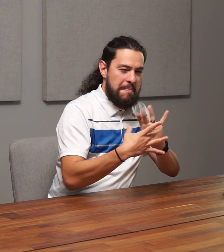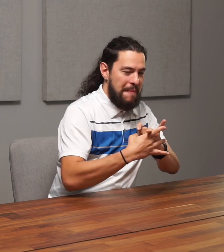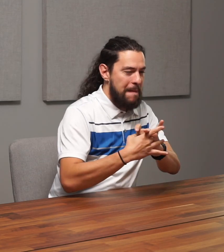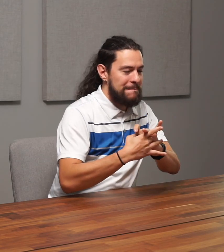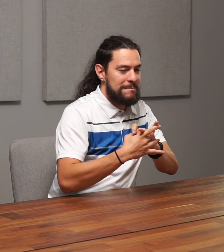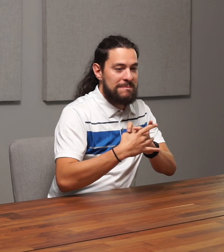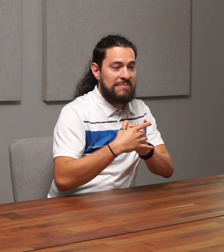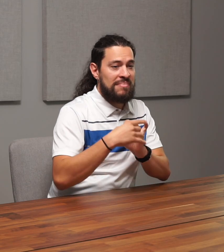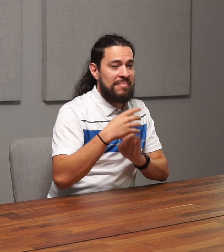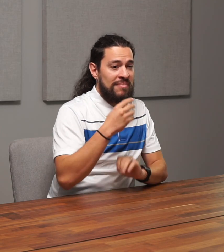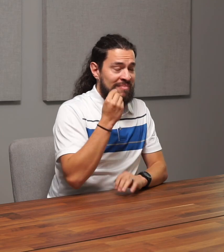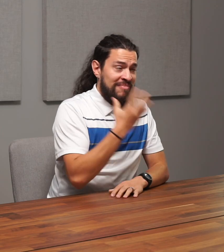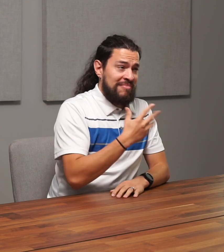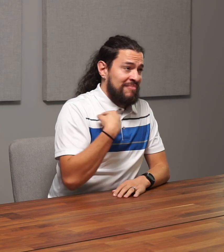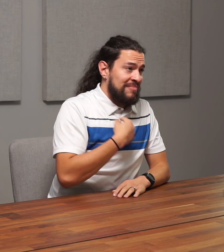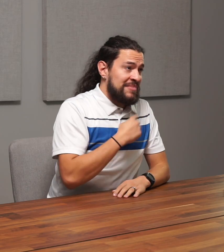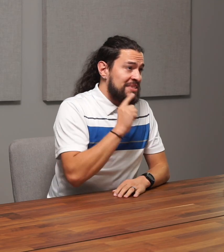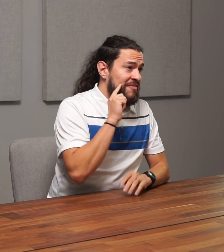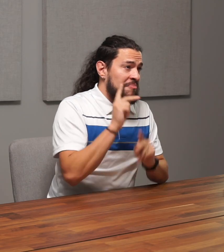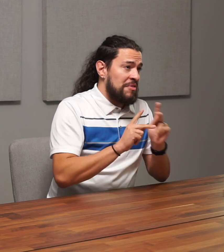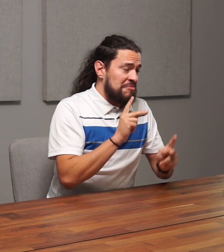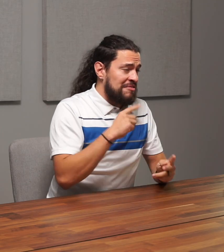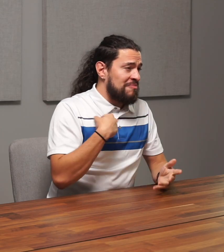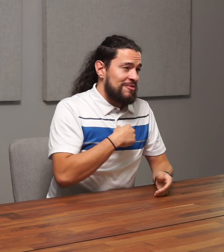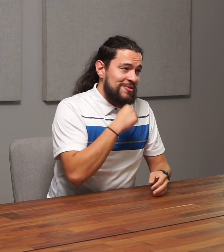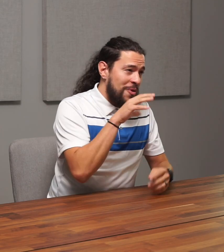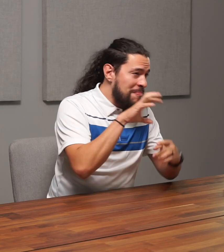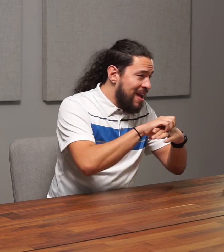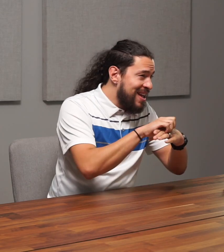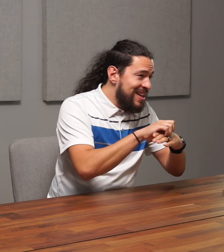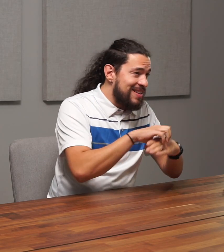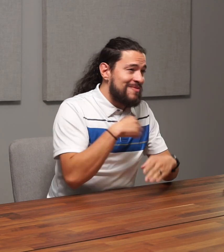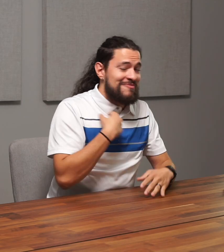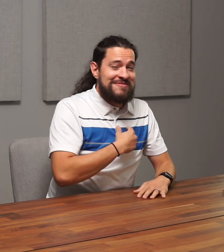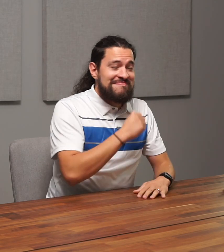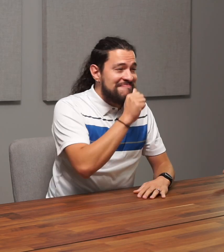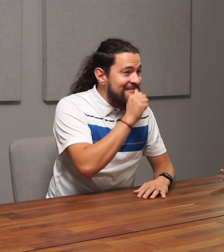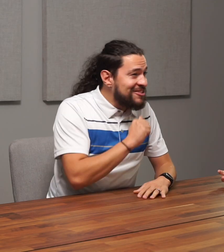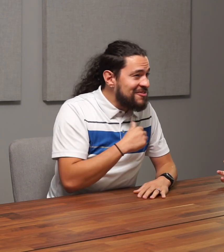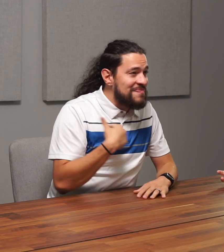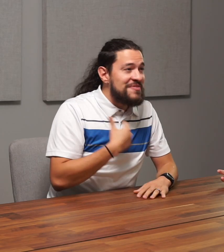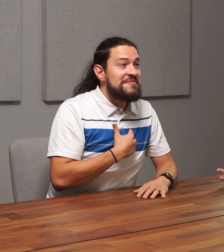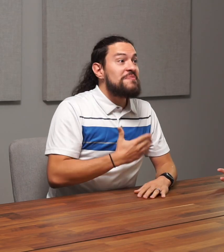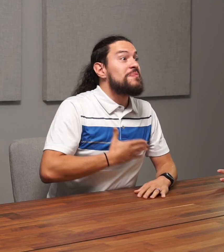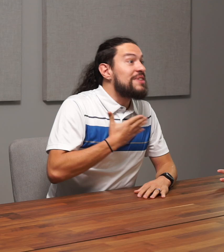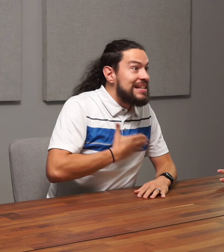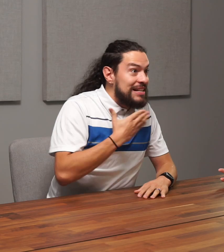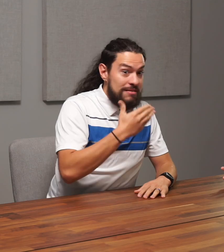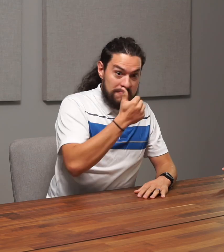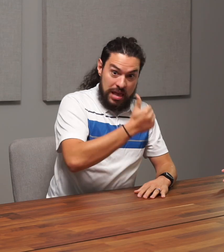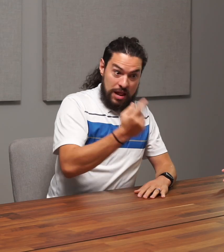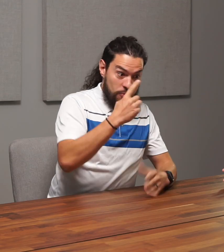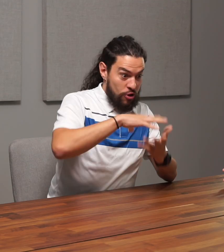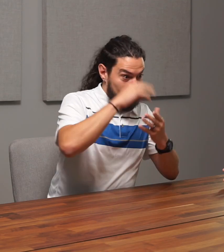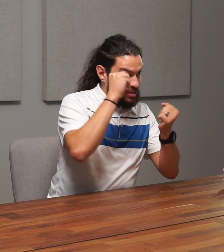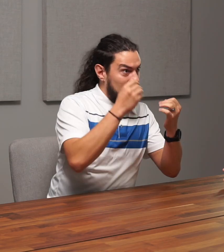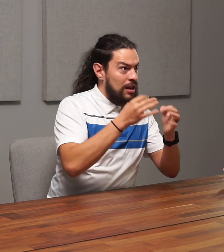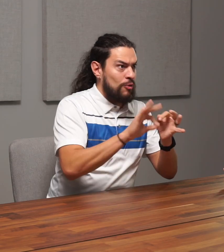it's definitely the fastest way to connect and you know we deaf people we don't bite we're patient we are very